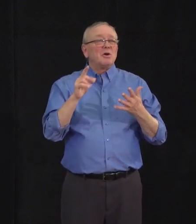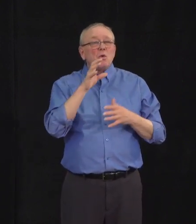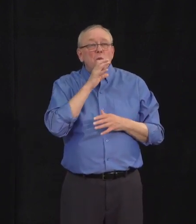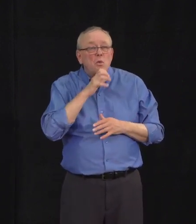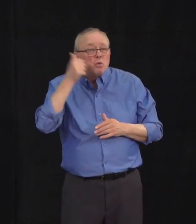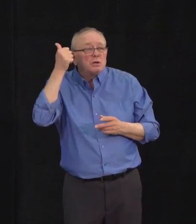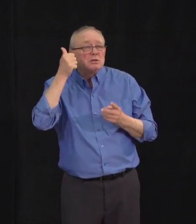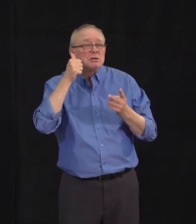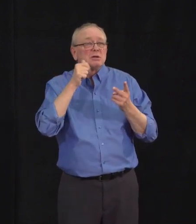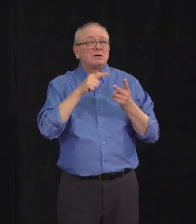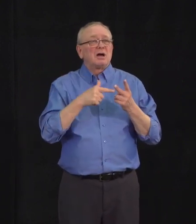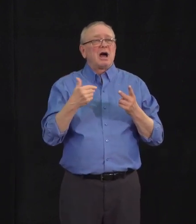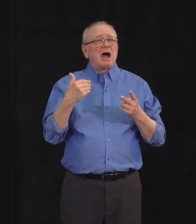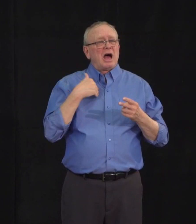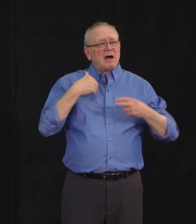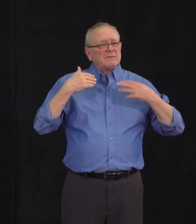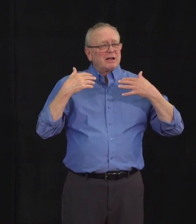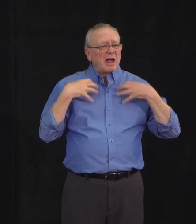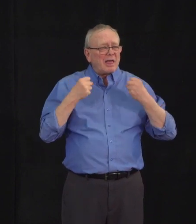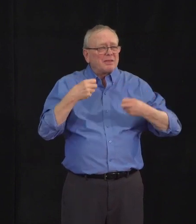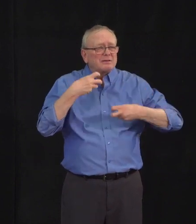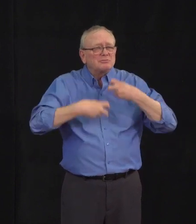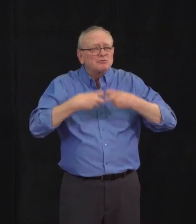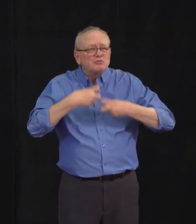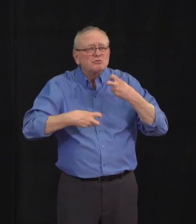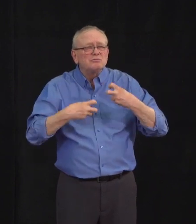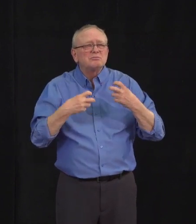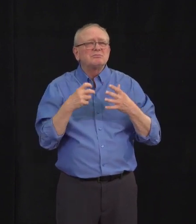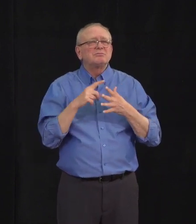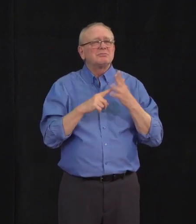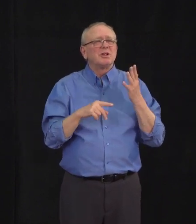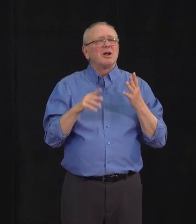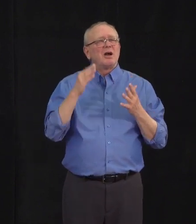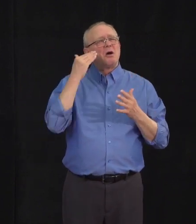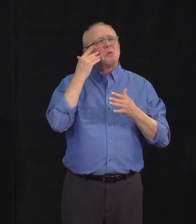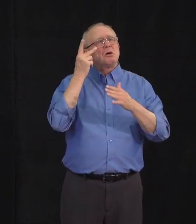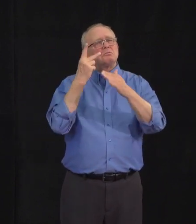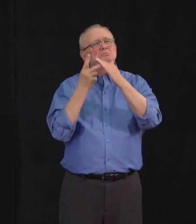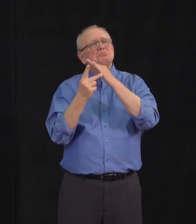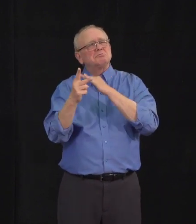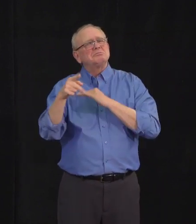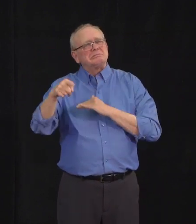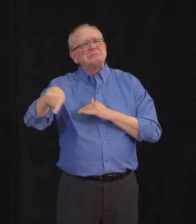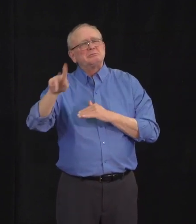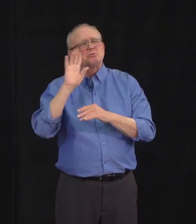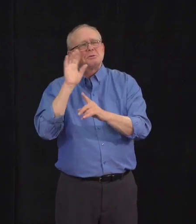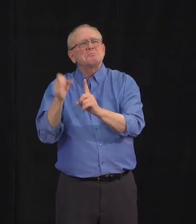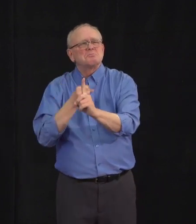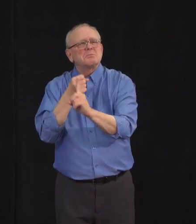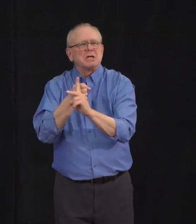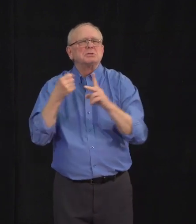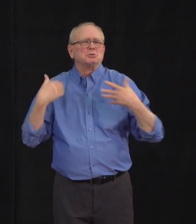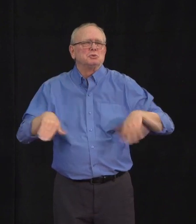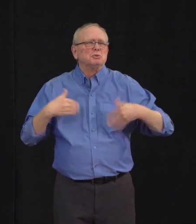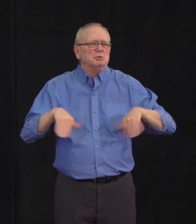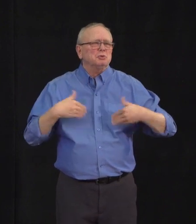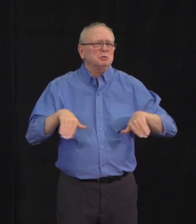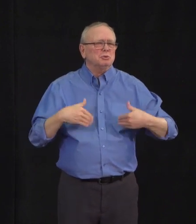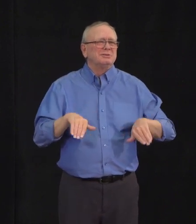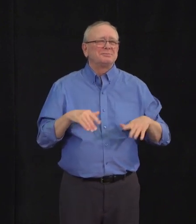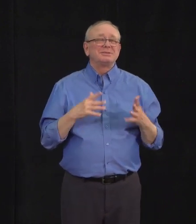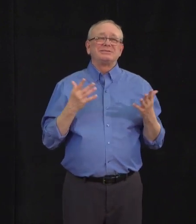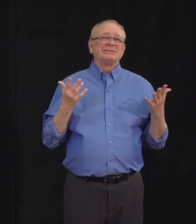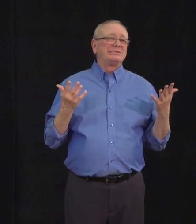are in those who do not have risk factors. So with respect to the modeling adjustment that was made yesterday, really the